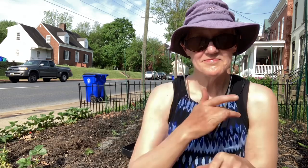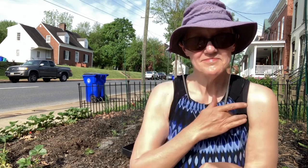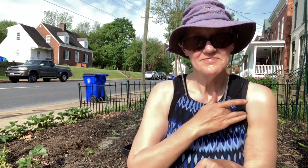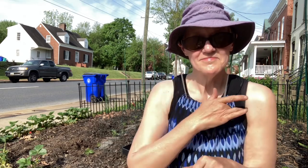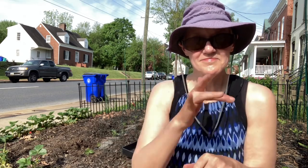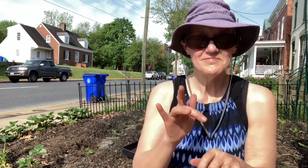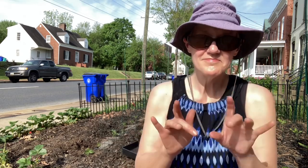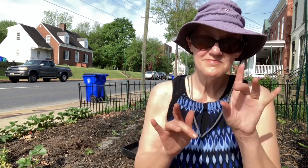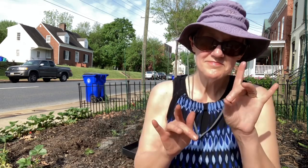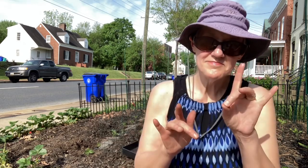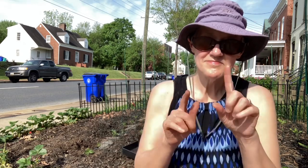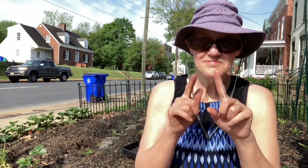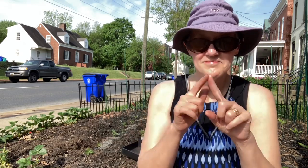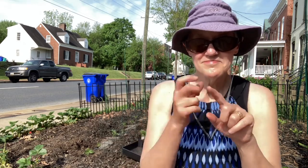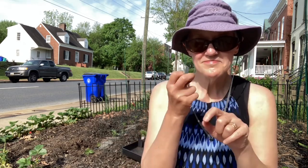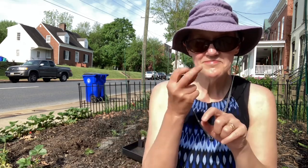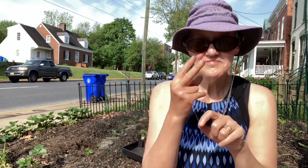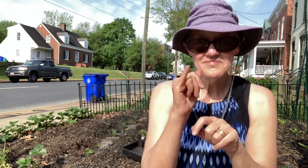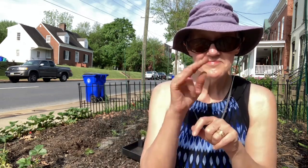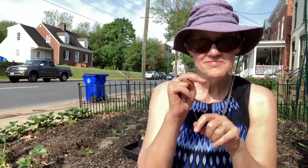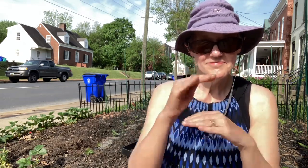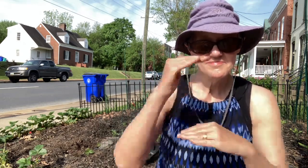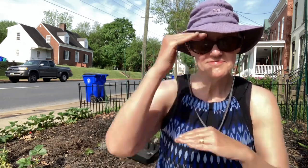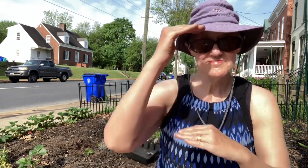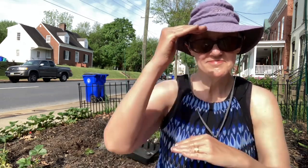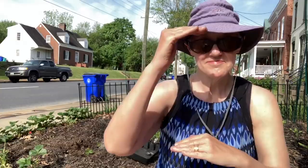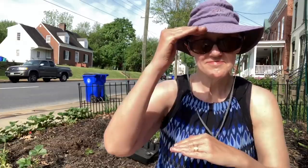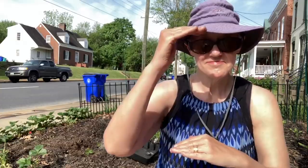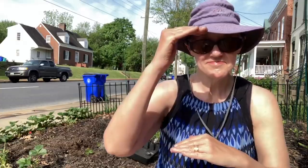They're going to measure about 8 to 12 inches tall.